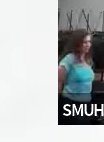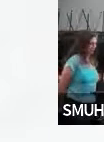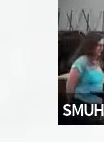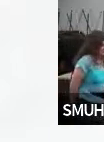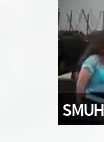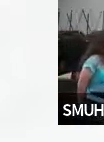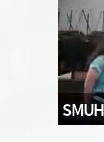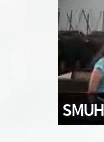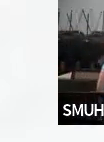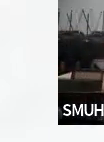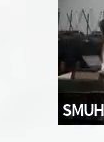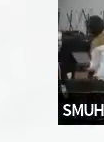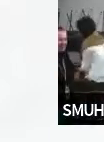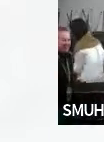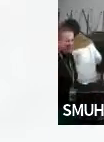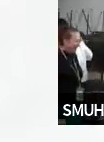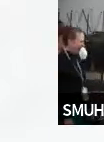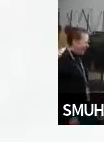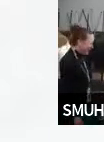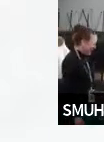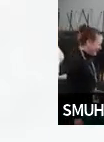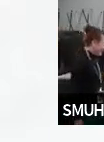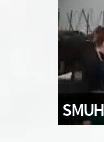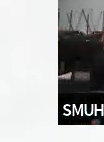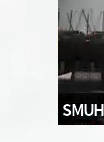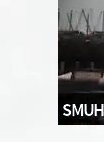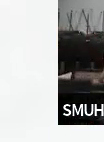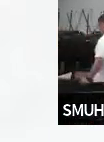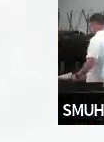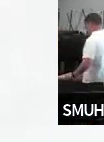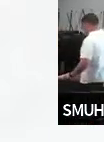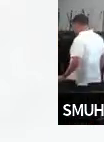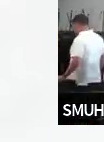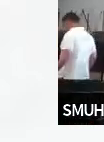that I don't have to do the entire presentation alone.